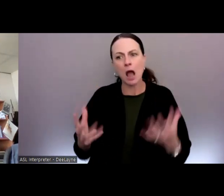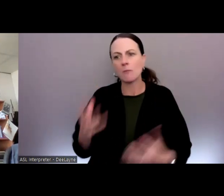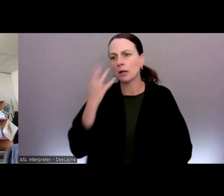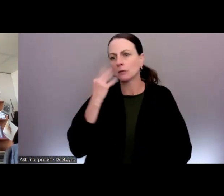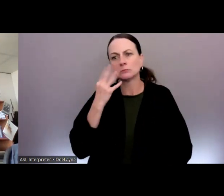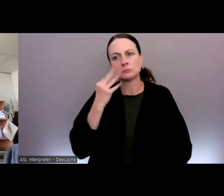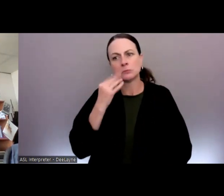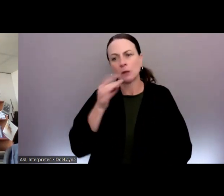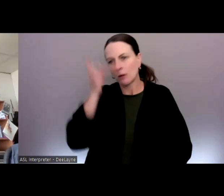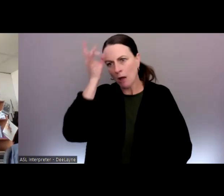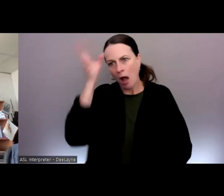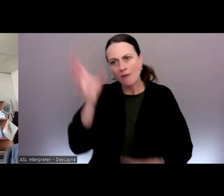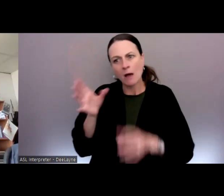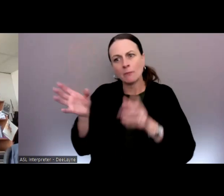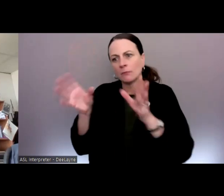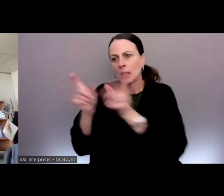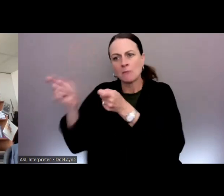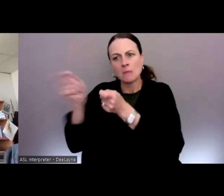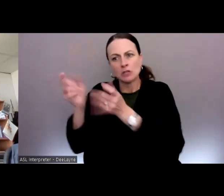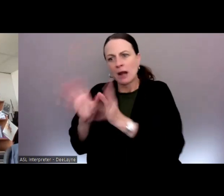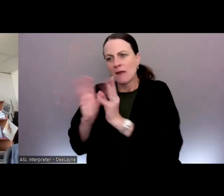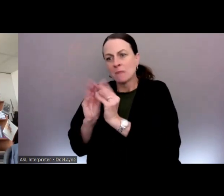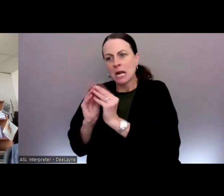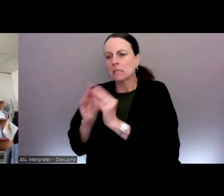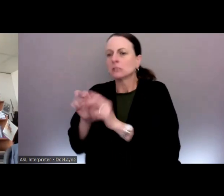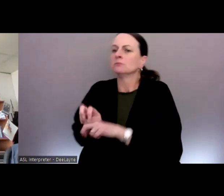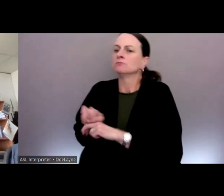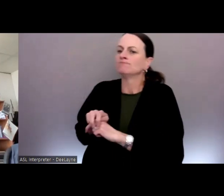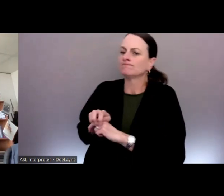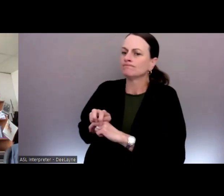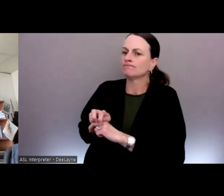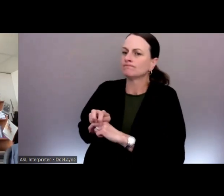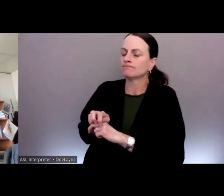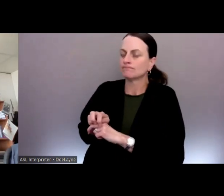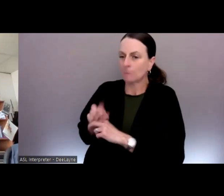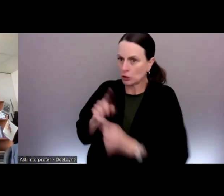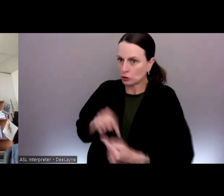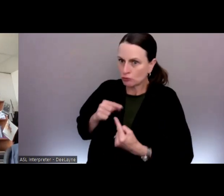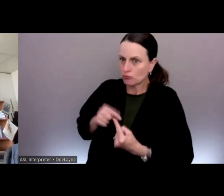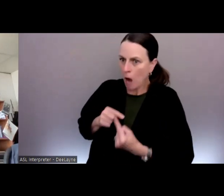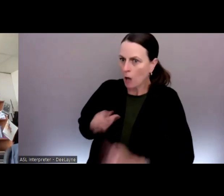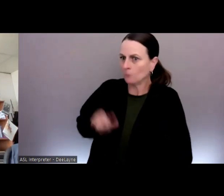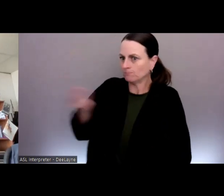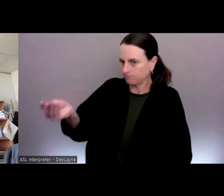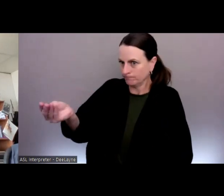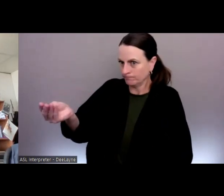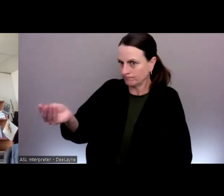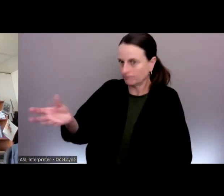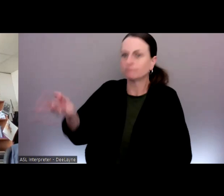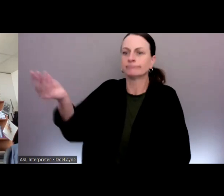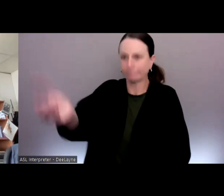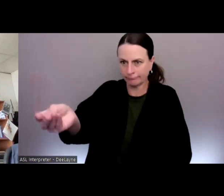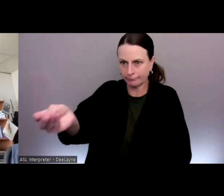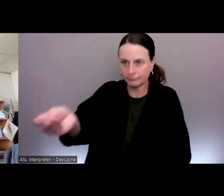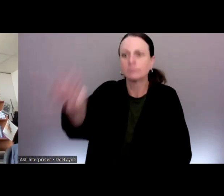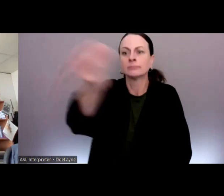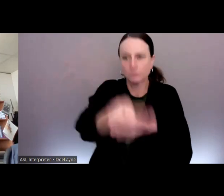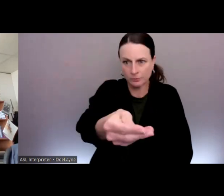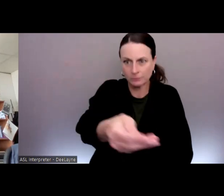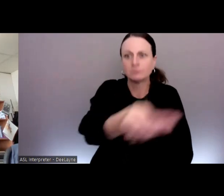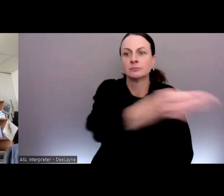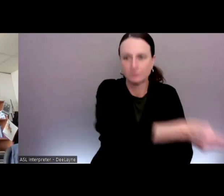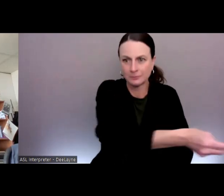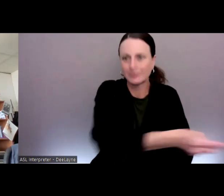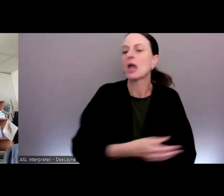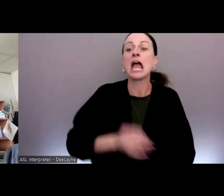unbearable administrative meetings, and to pass on the struggle from one cohort of students to the next. In